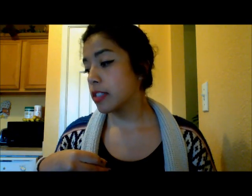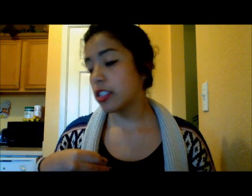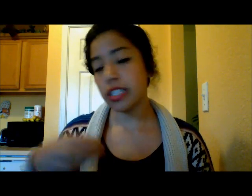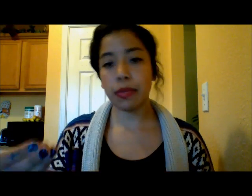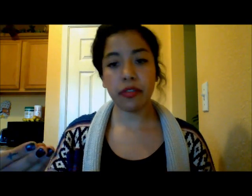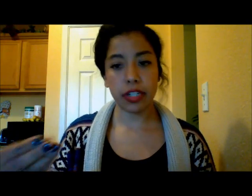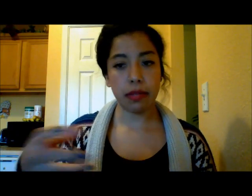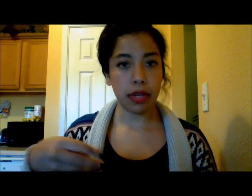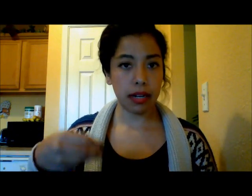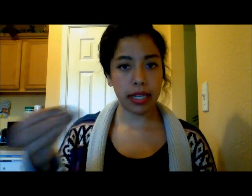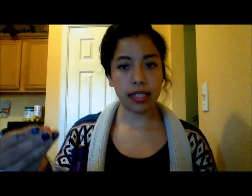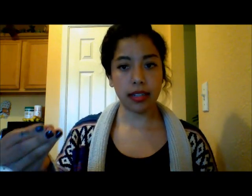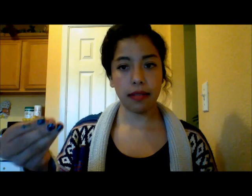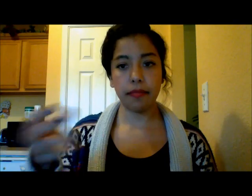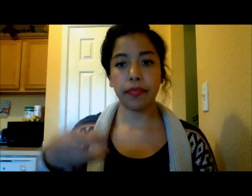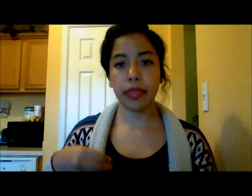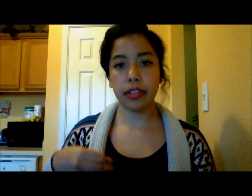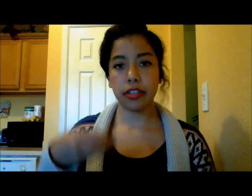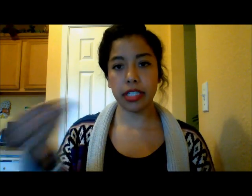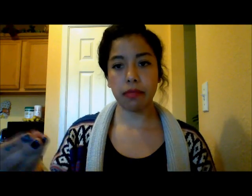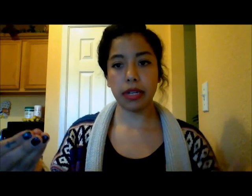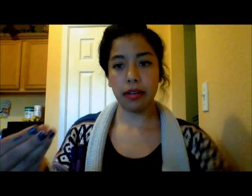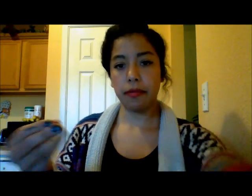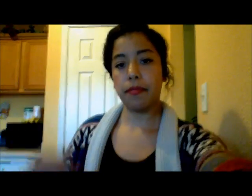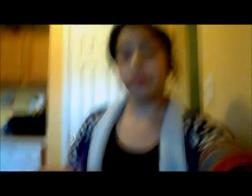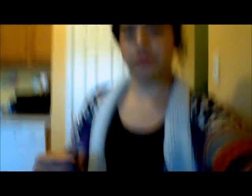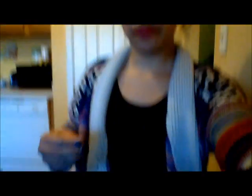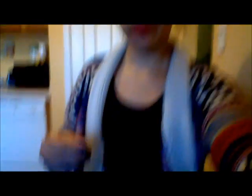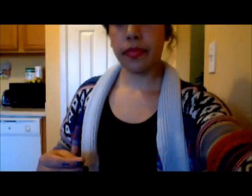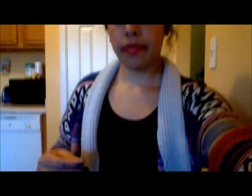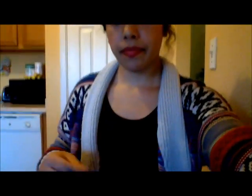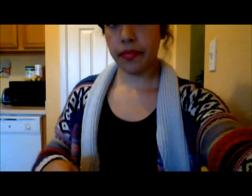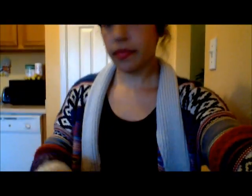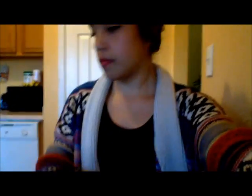to chip in for somebody, basically, to chip in.